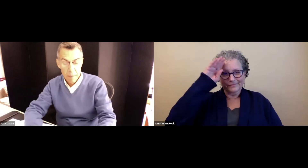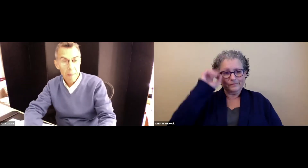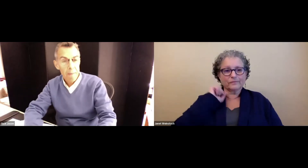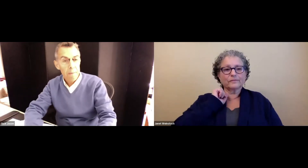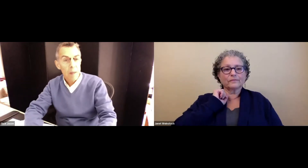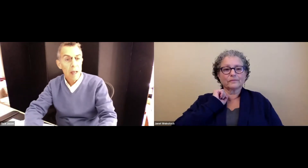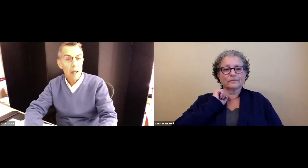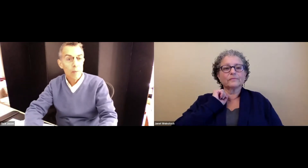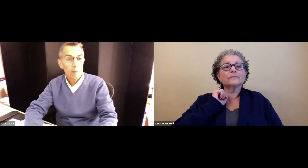Hello.